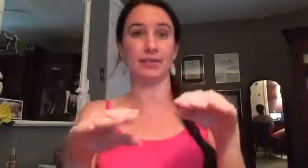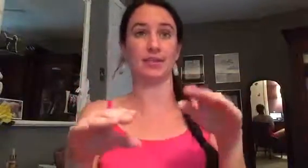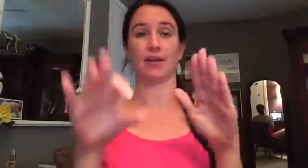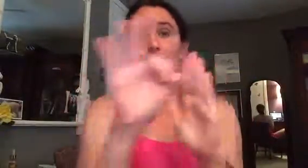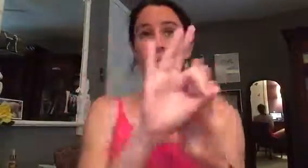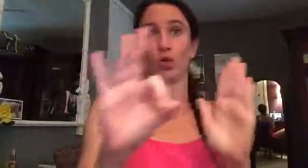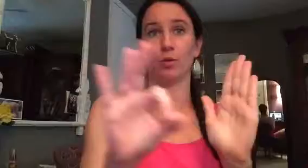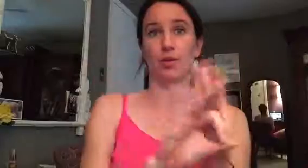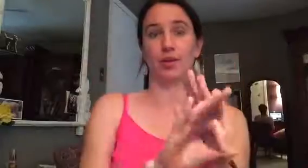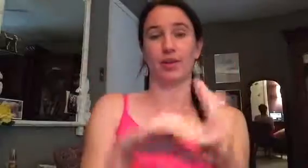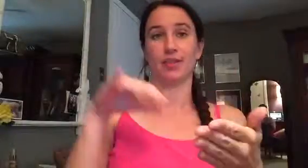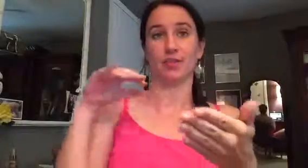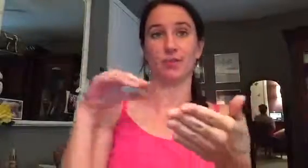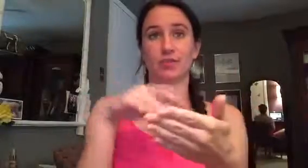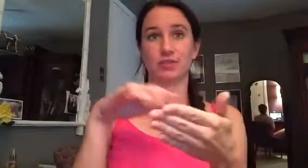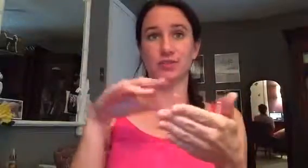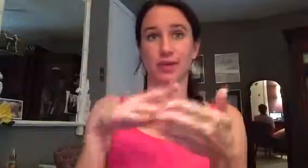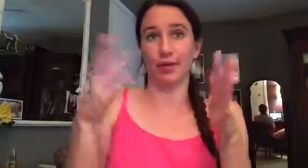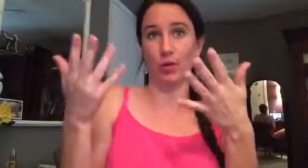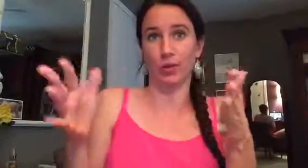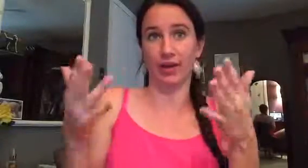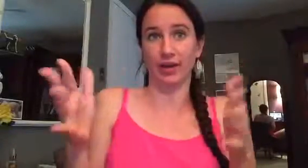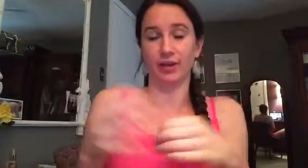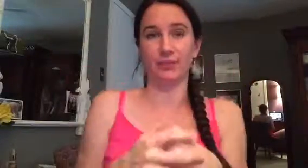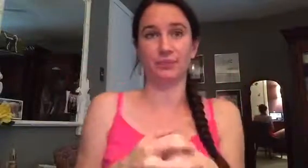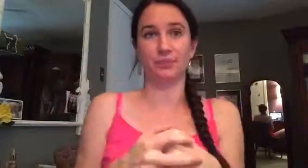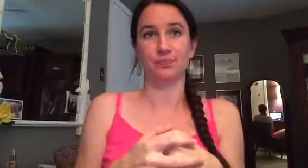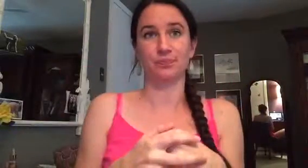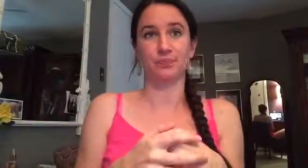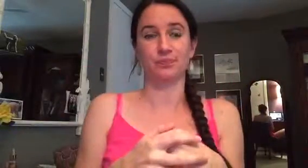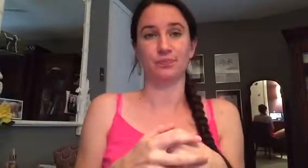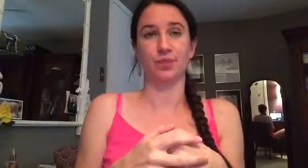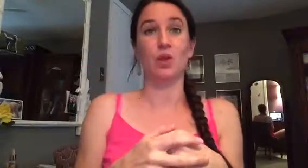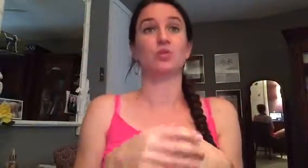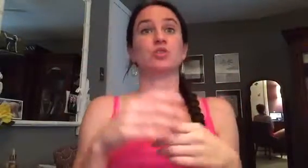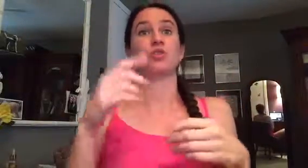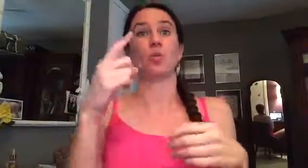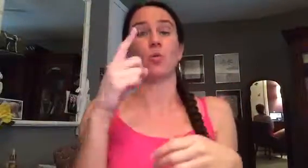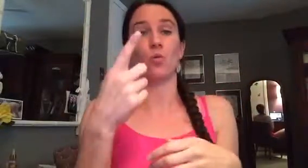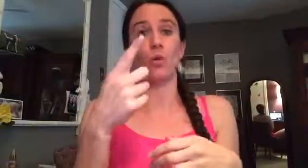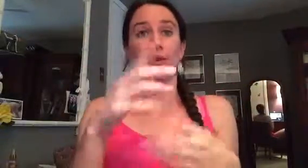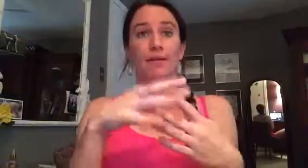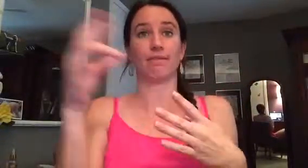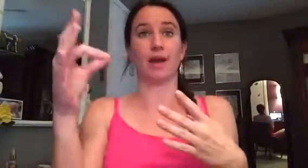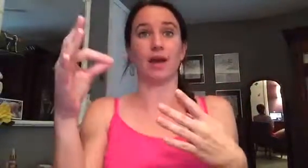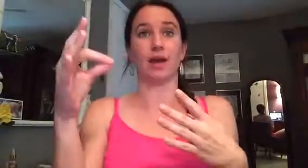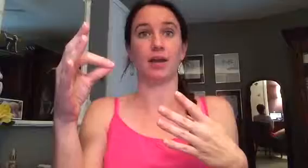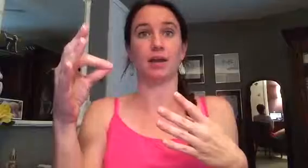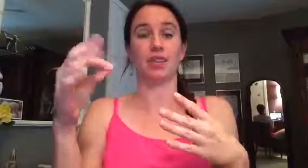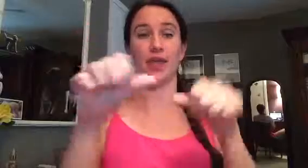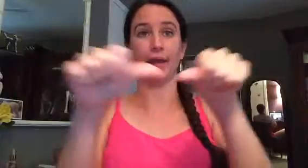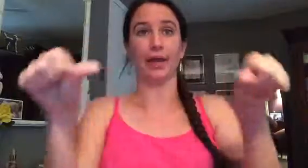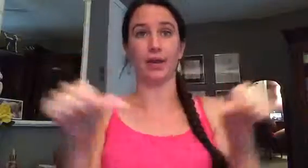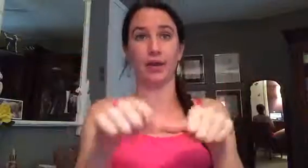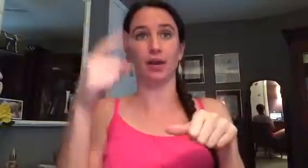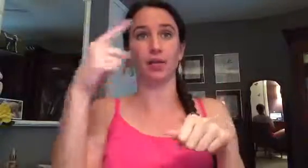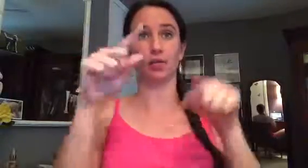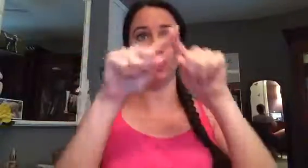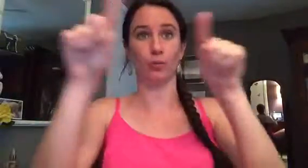already, which is the one to find the area of a rectangle or a square.